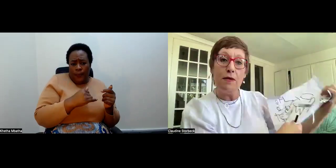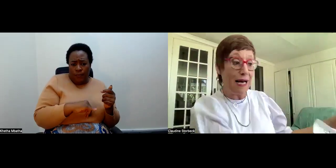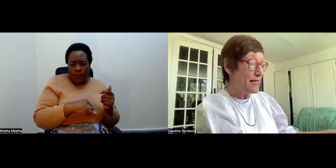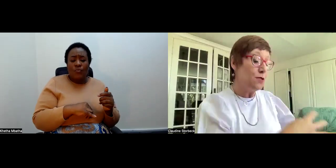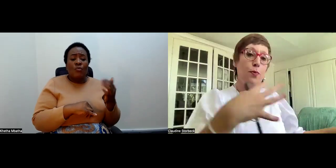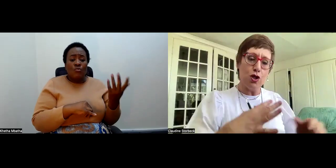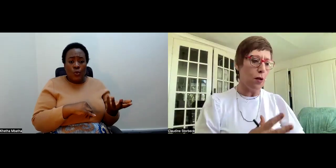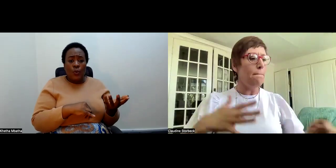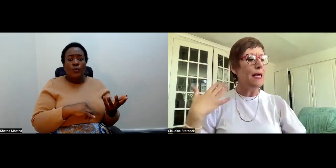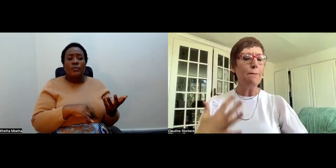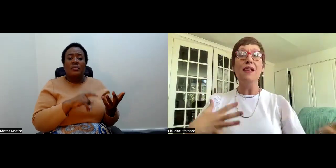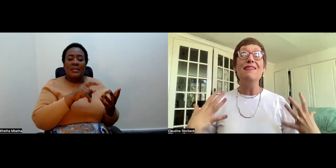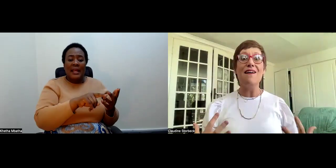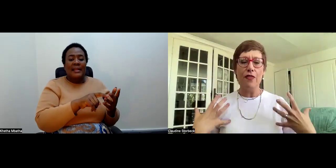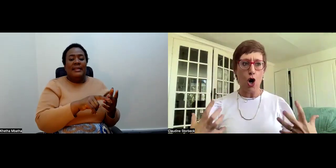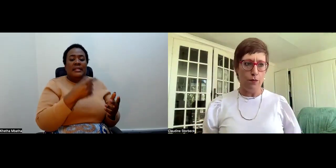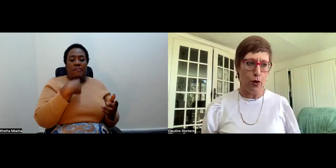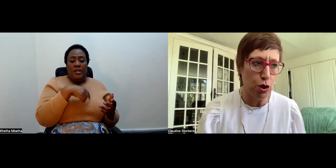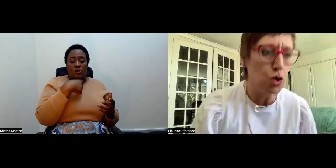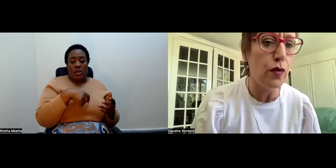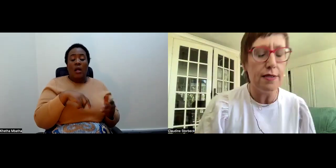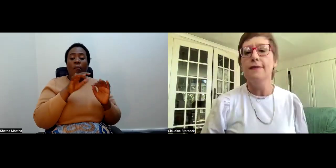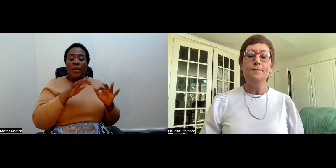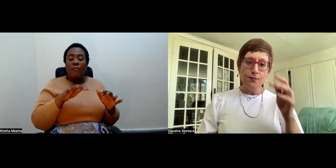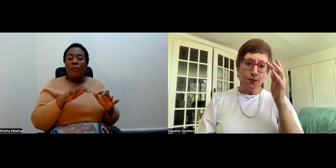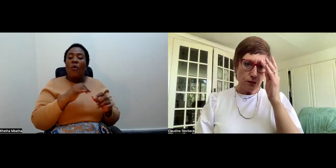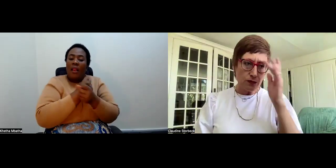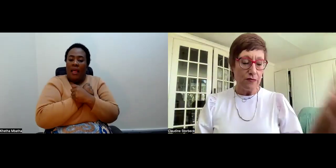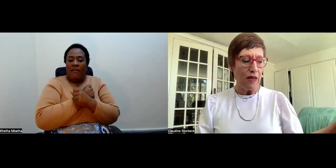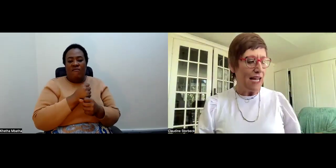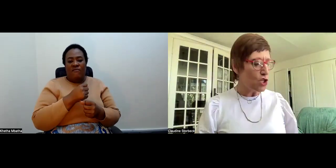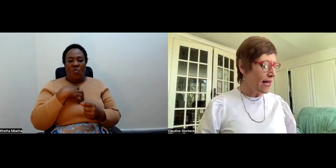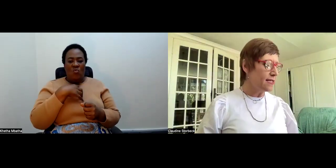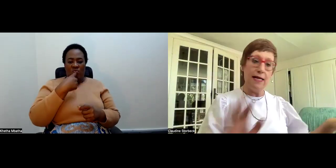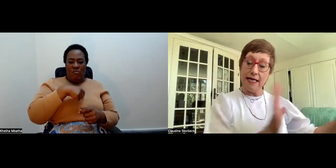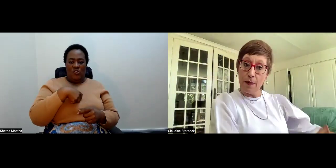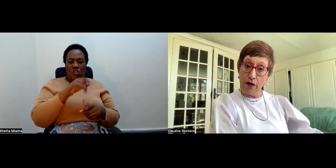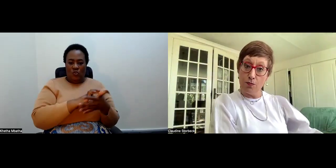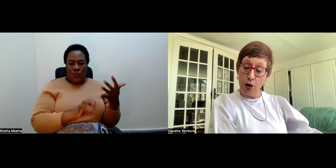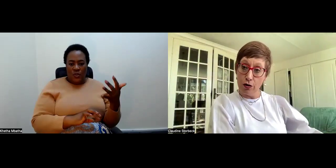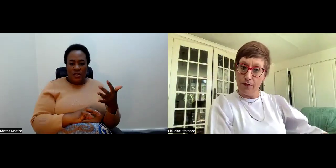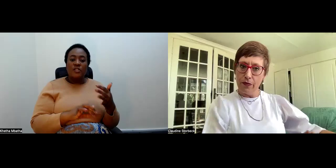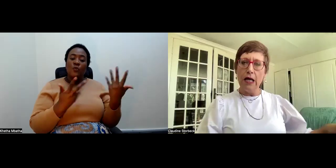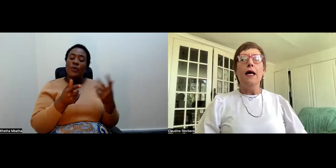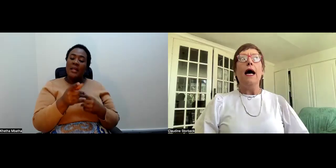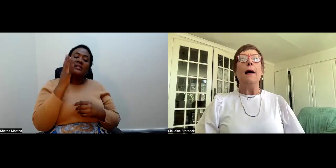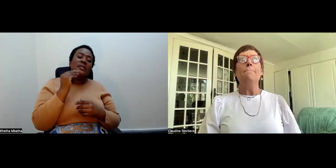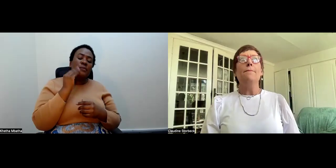And that then becomes his personal. People love their own personal stories. And so that is an experience book.